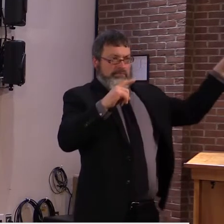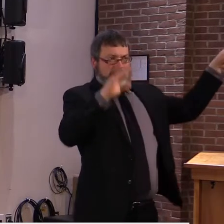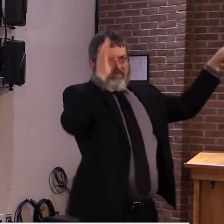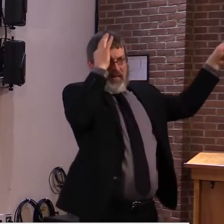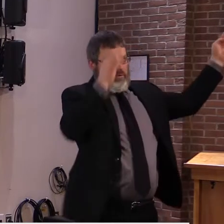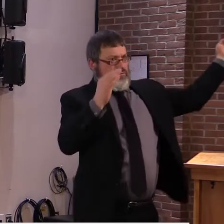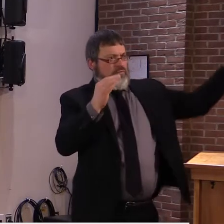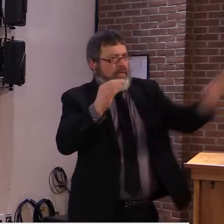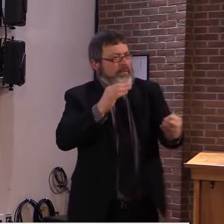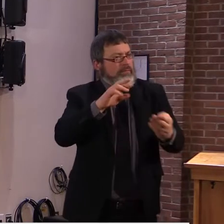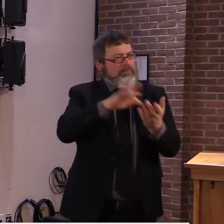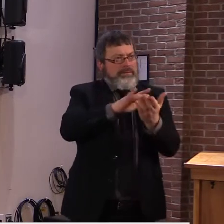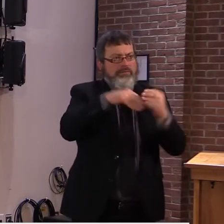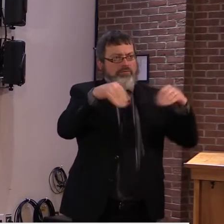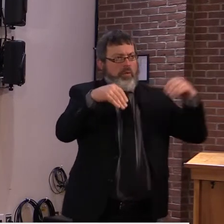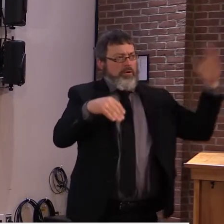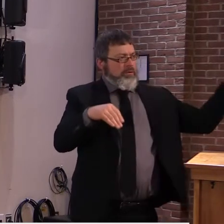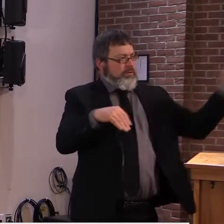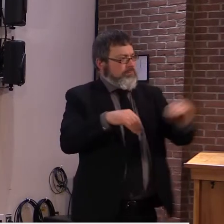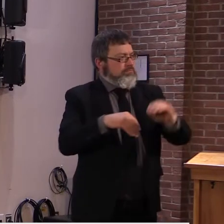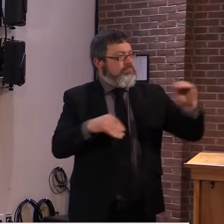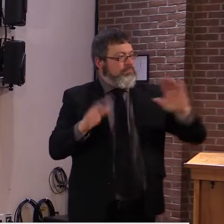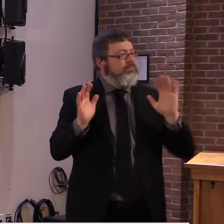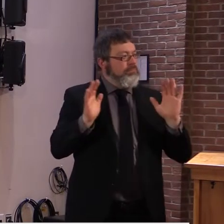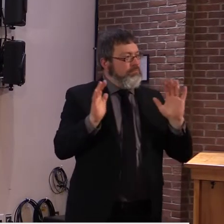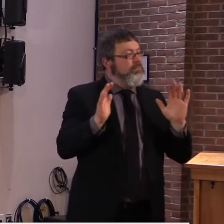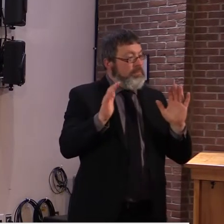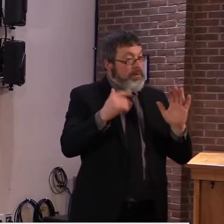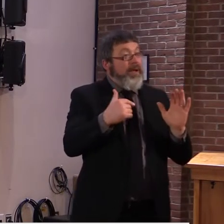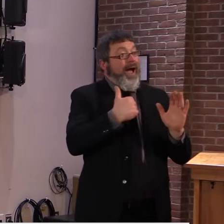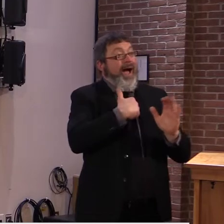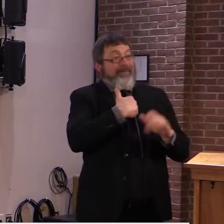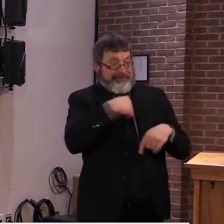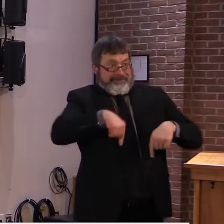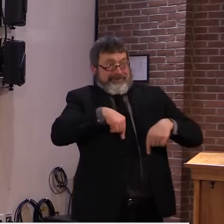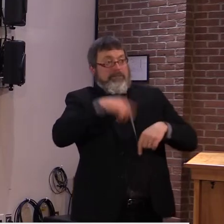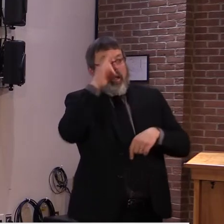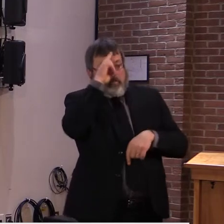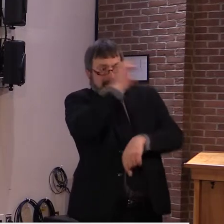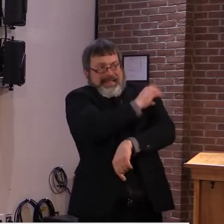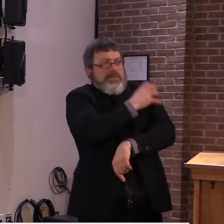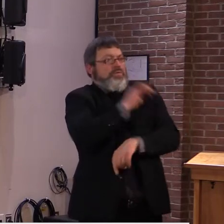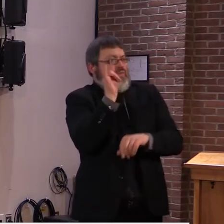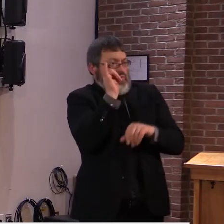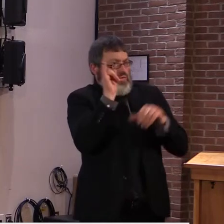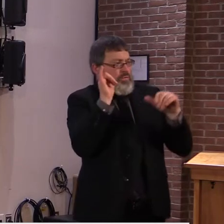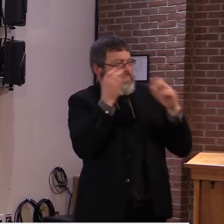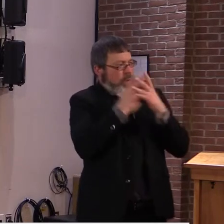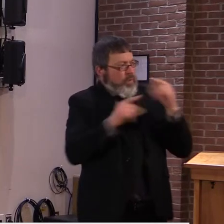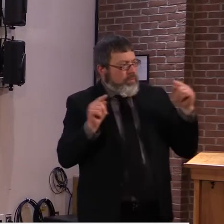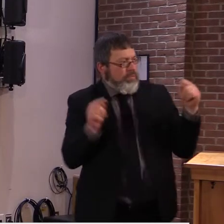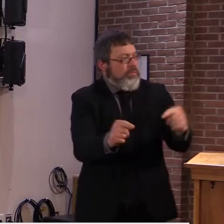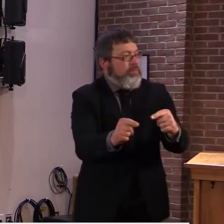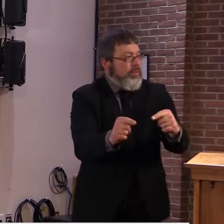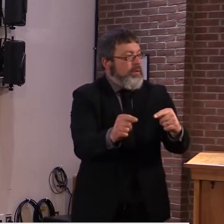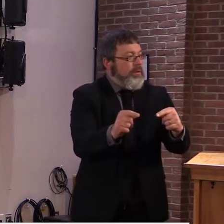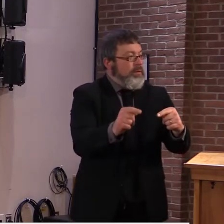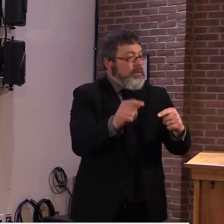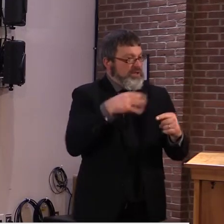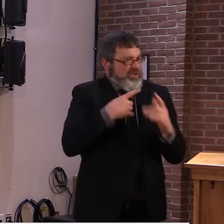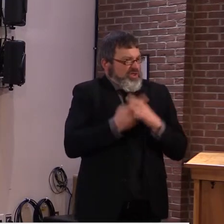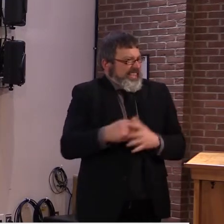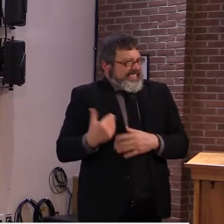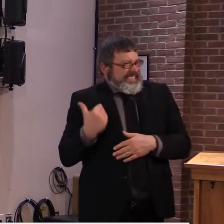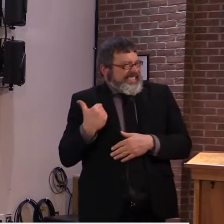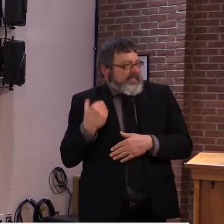clinics scheduled, the first ones which just occurred on Monday, and Vermont was in the first 10 states to actually even use